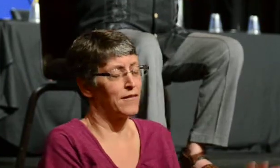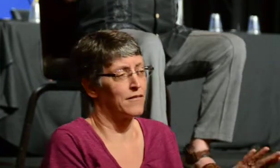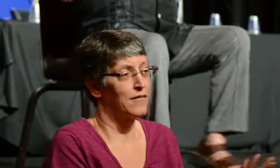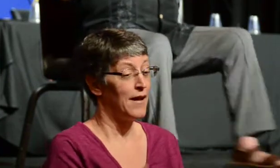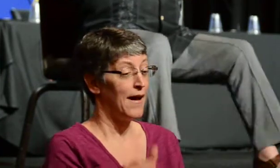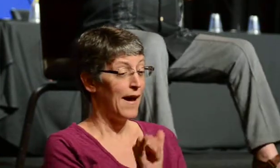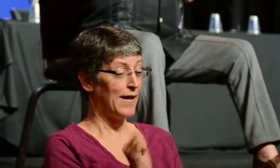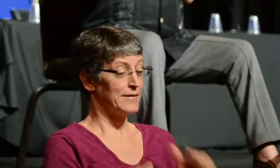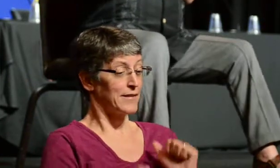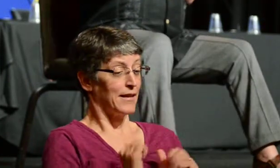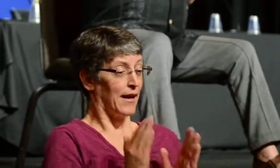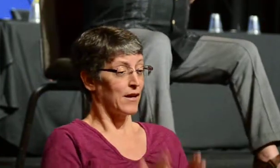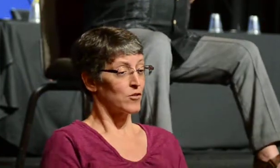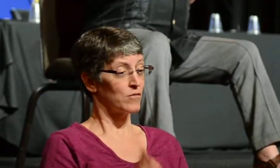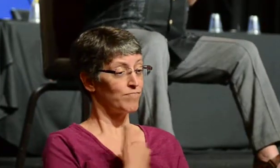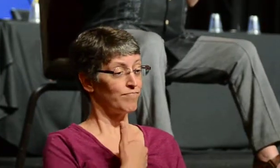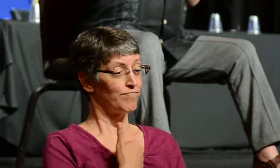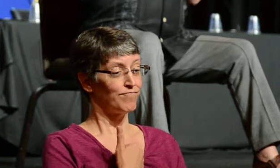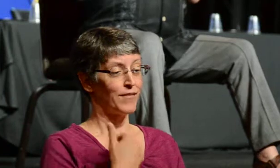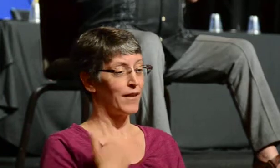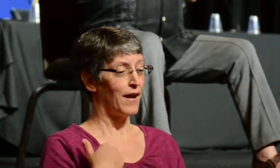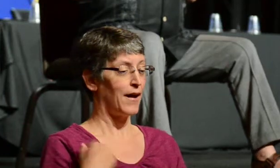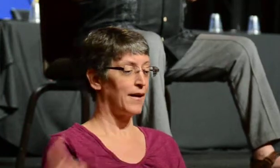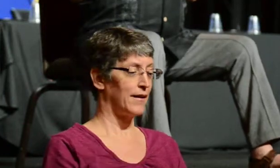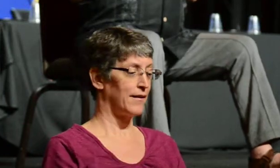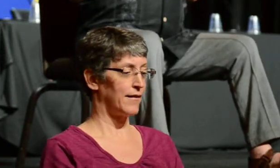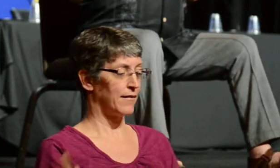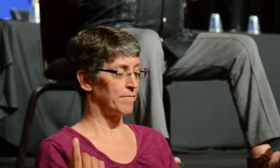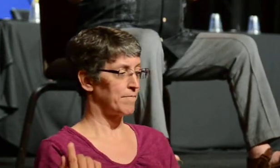an actor, I came